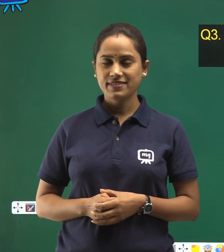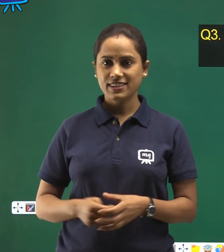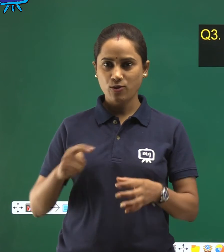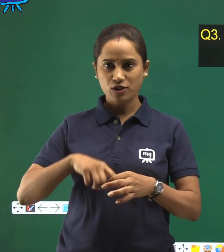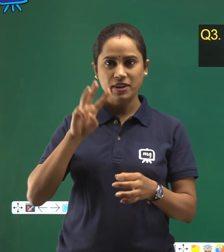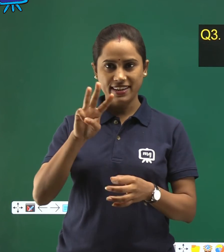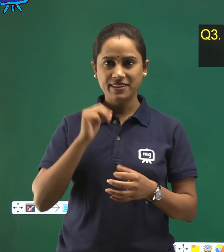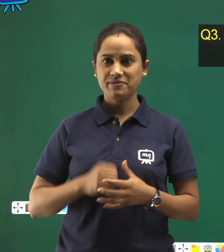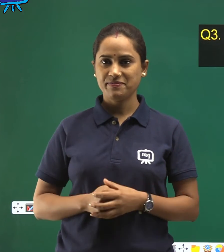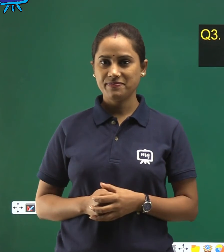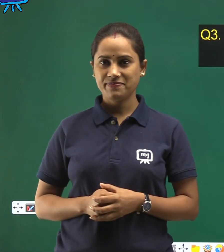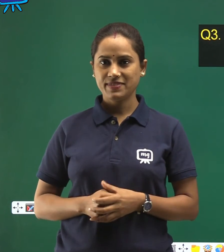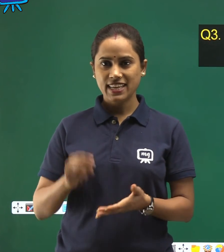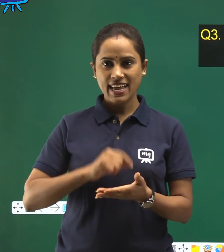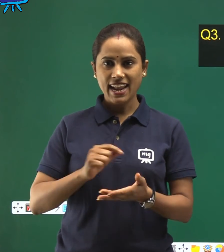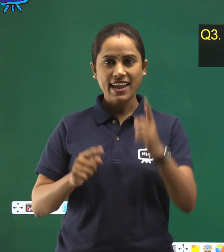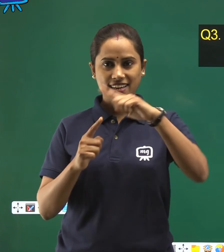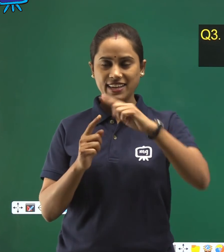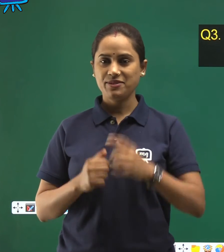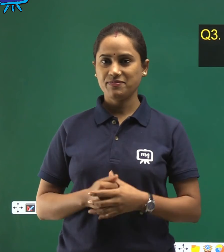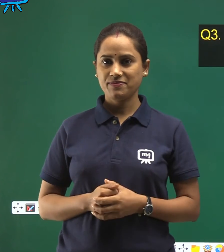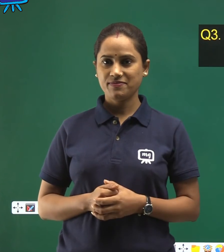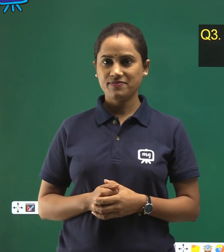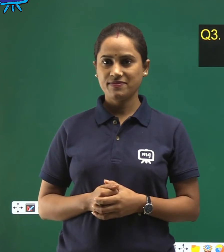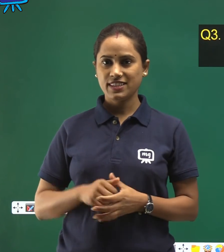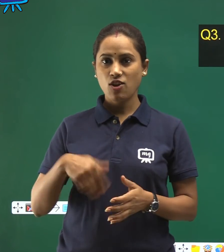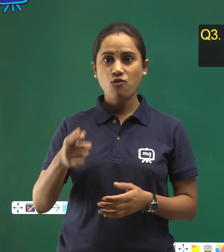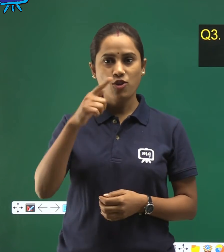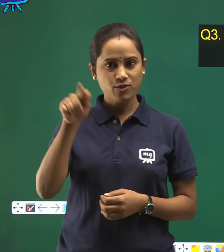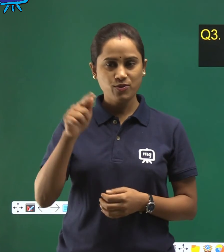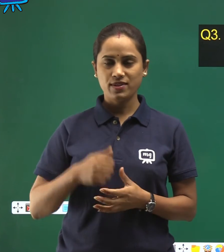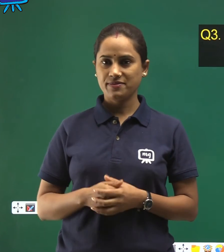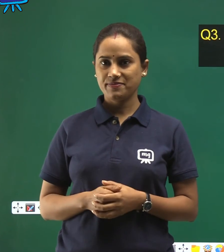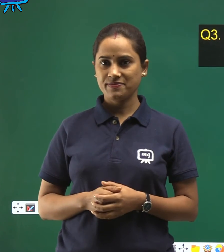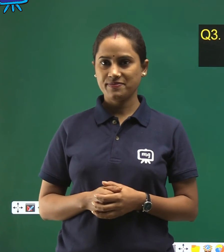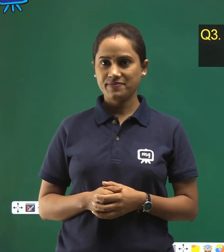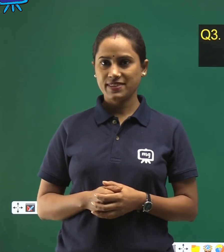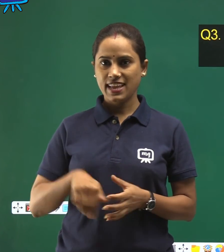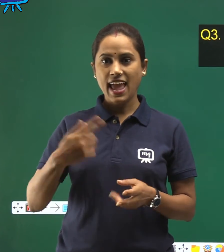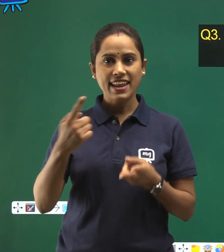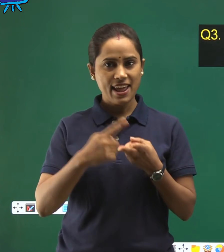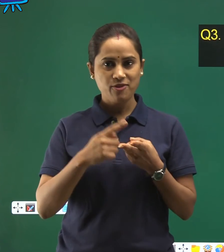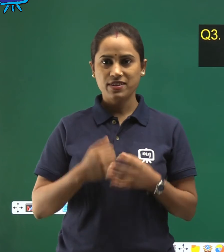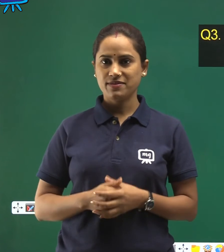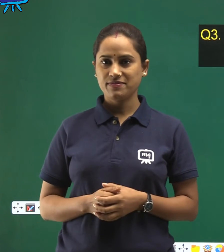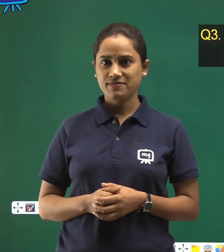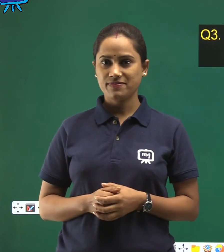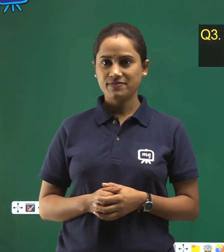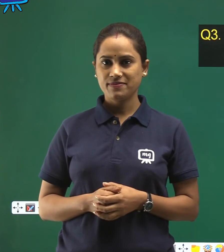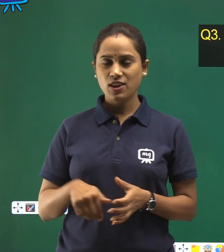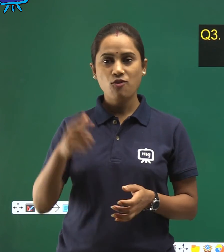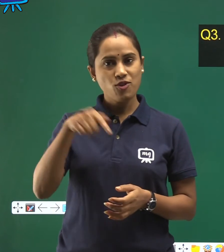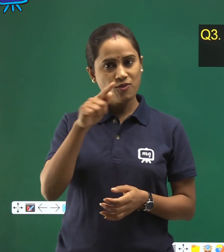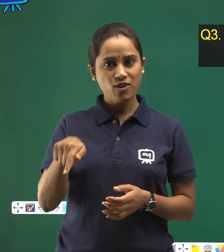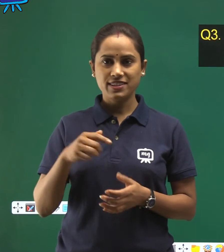Question number 3. Write T for true and F